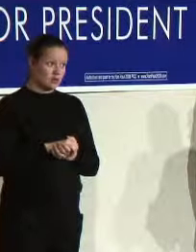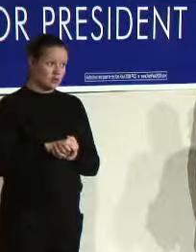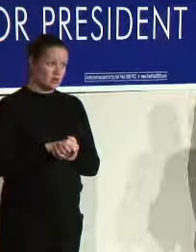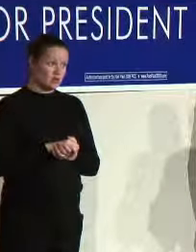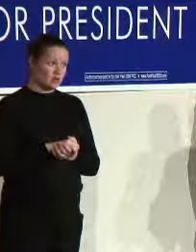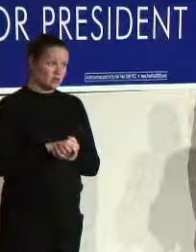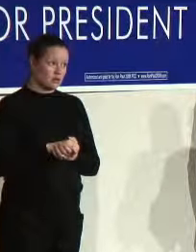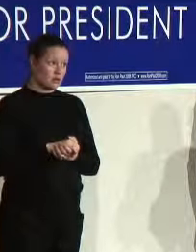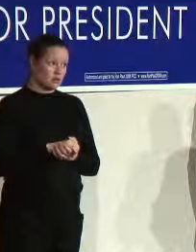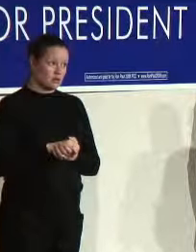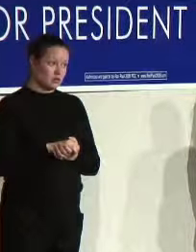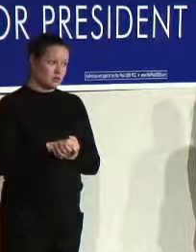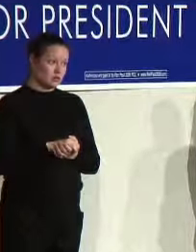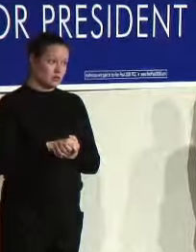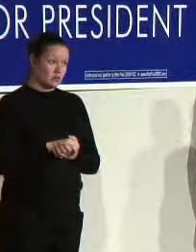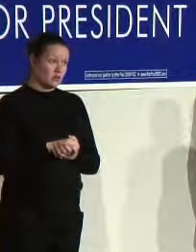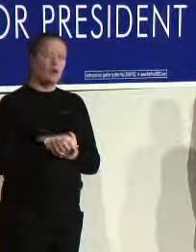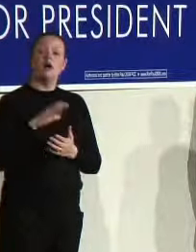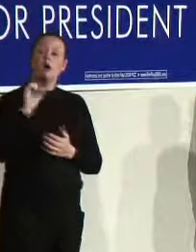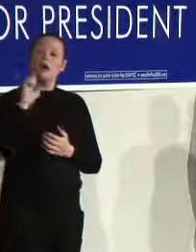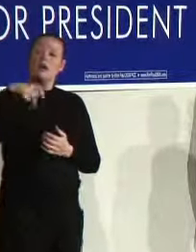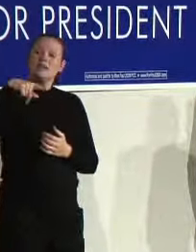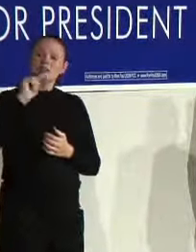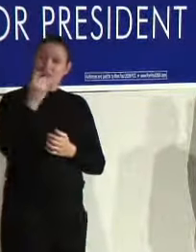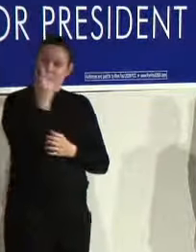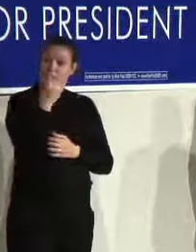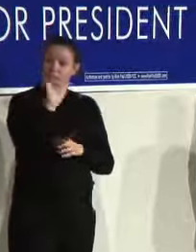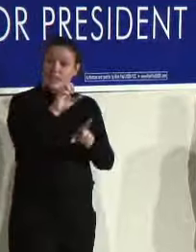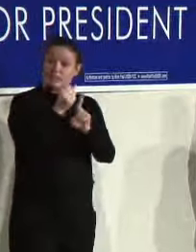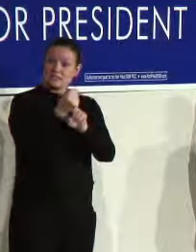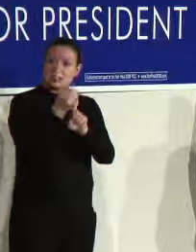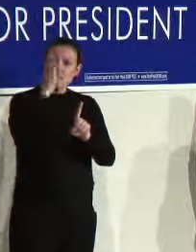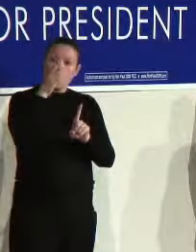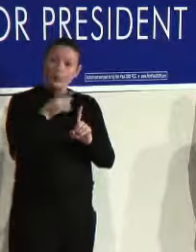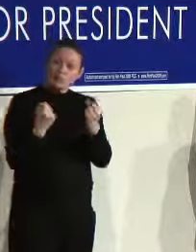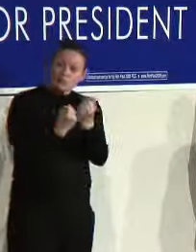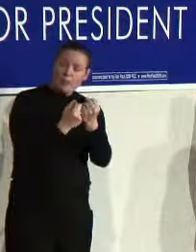independent investigation as to what happened on September 11th?